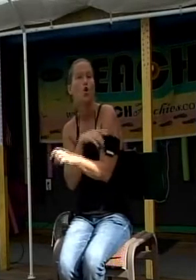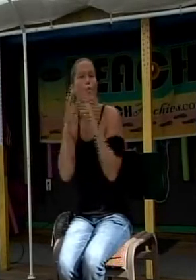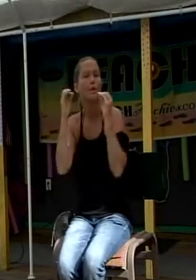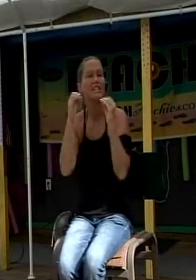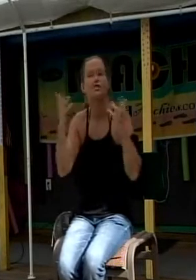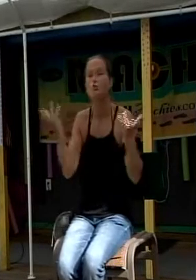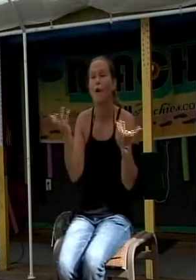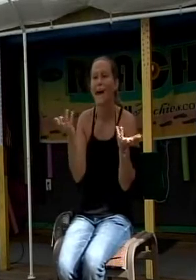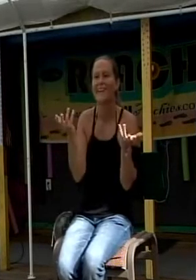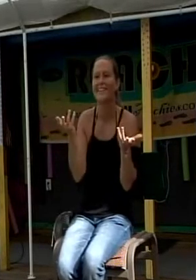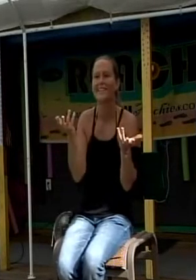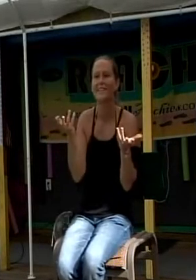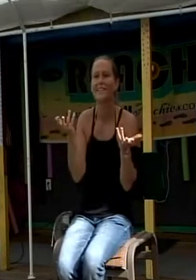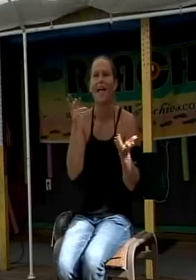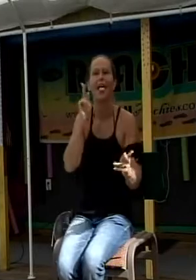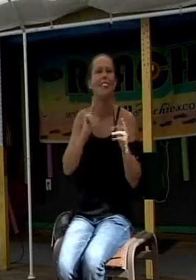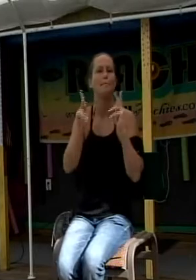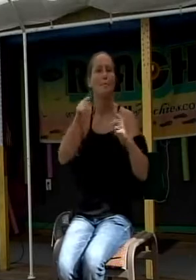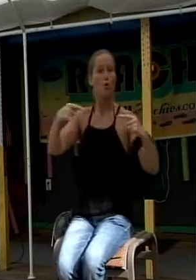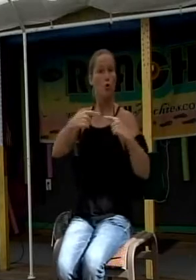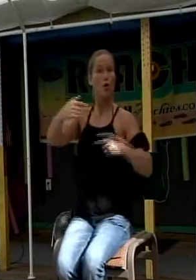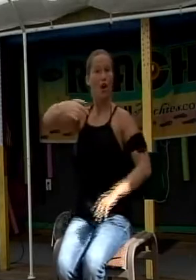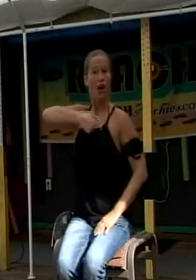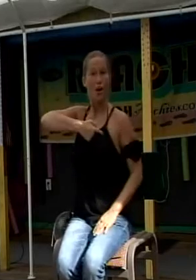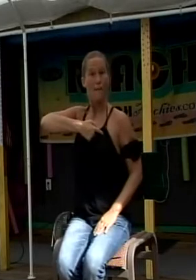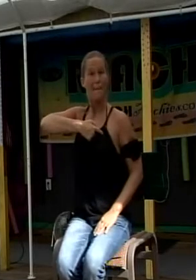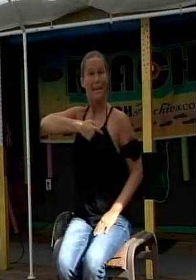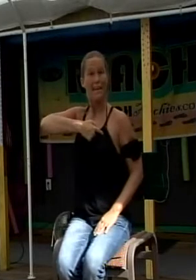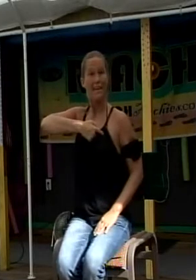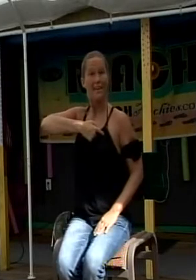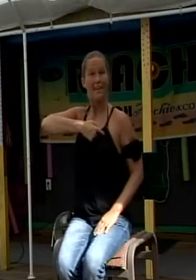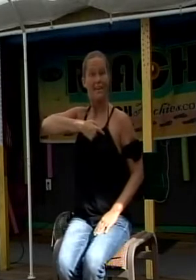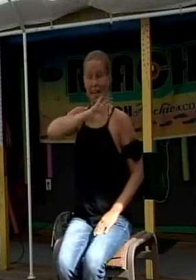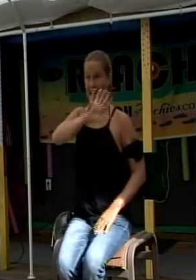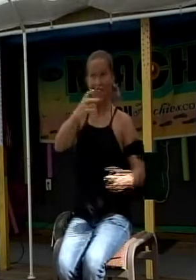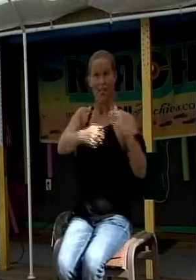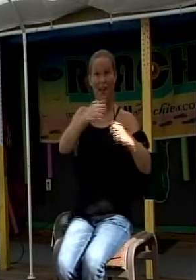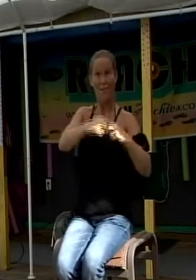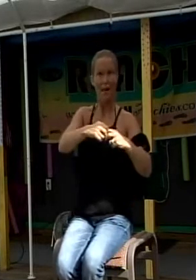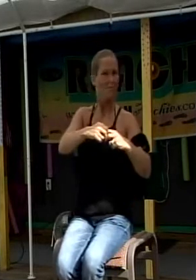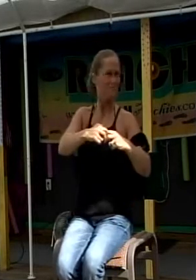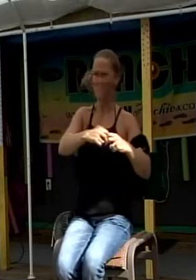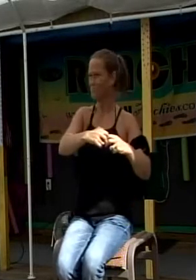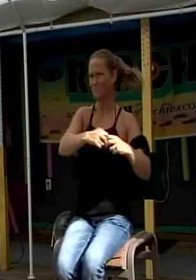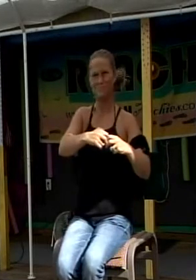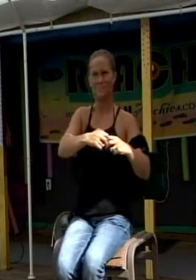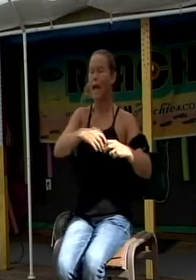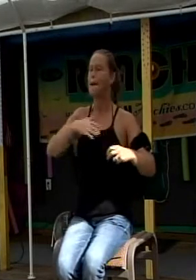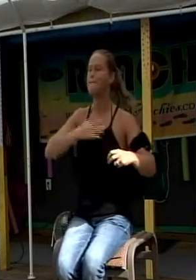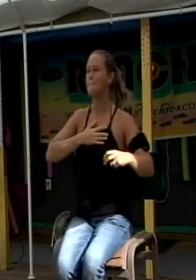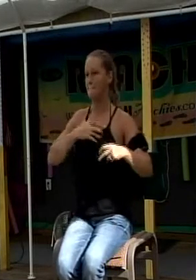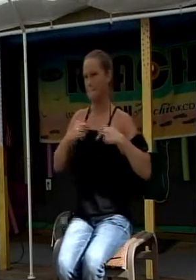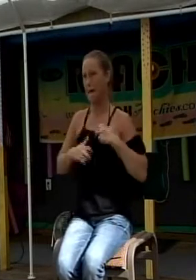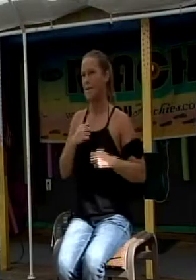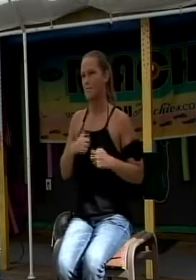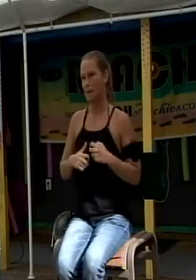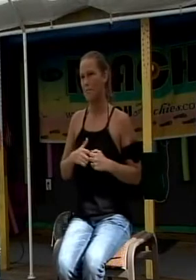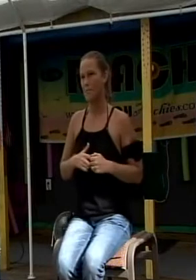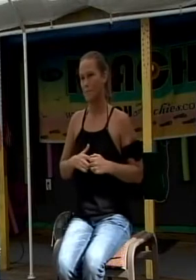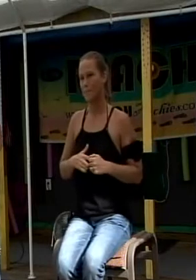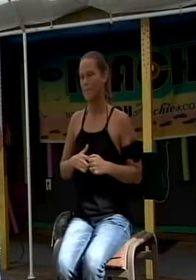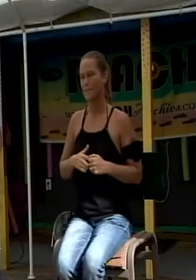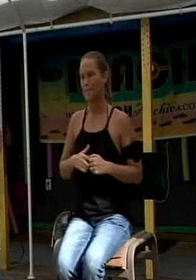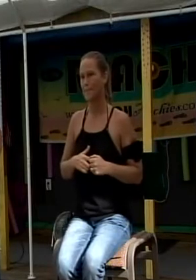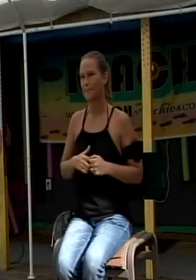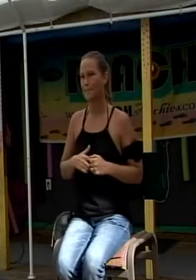problem. It was my problem. And this is what I learned in my Clemmer and Associates training. If you have a